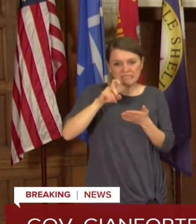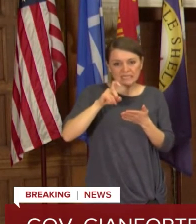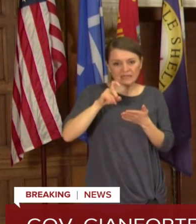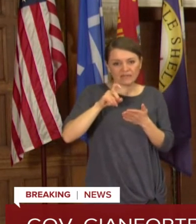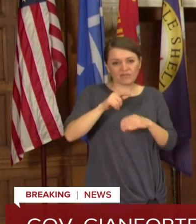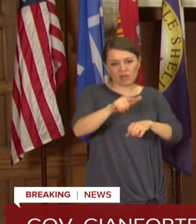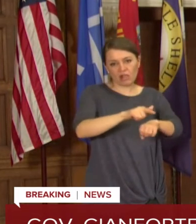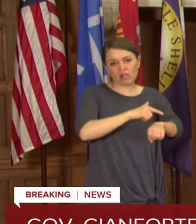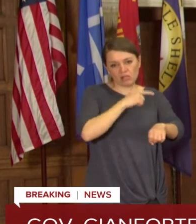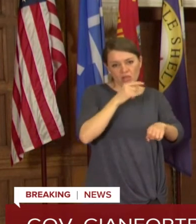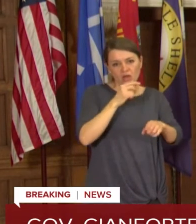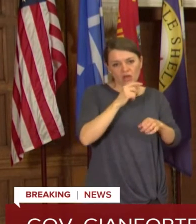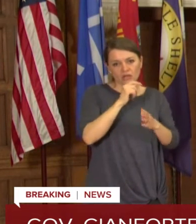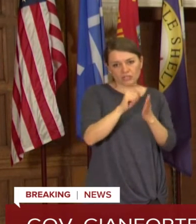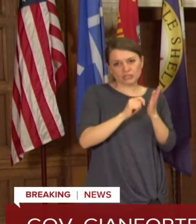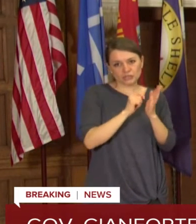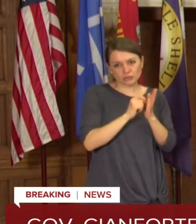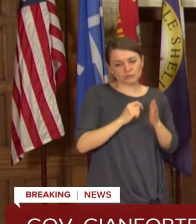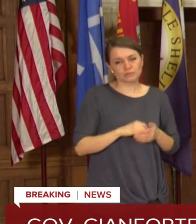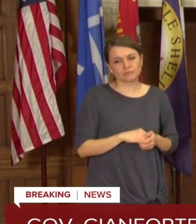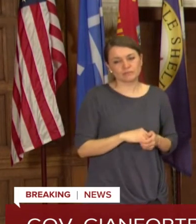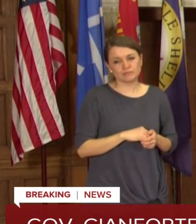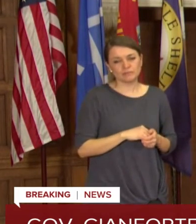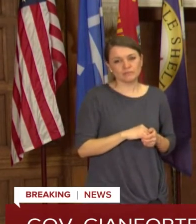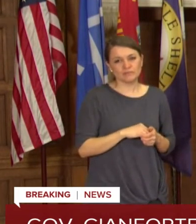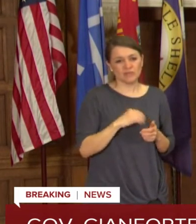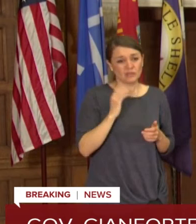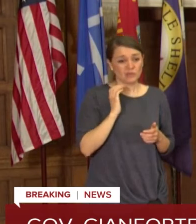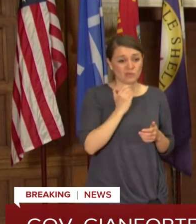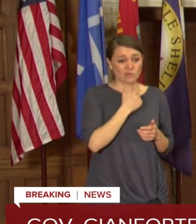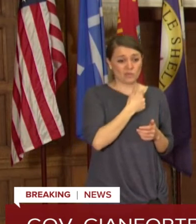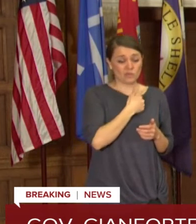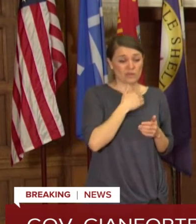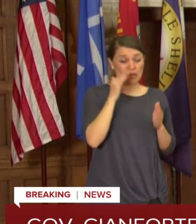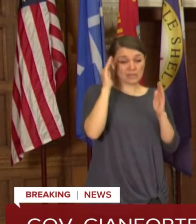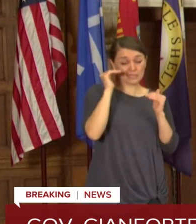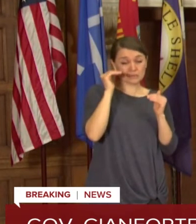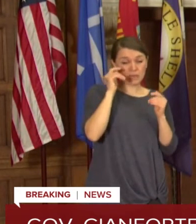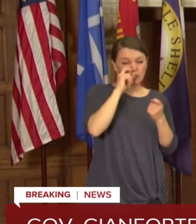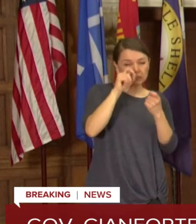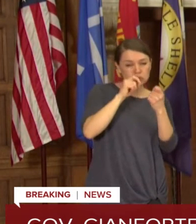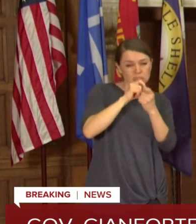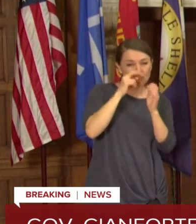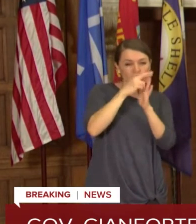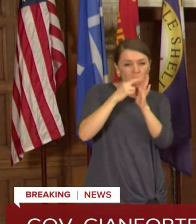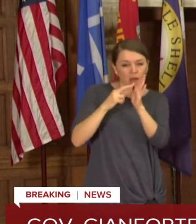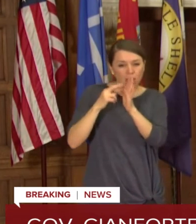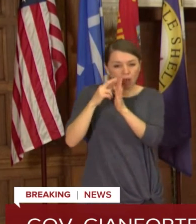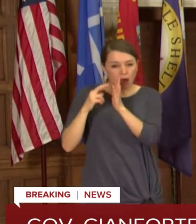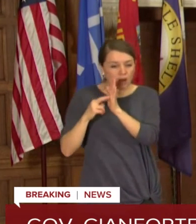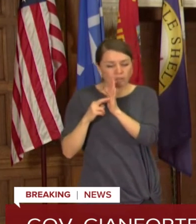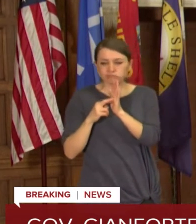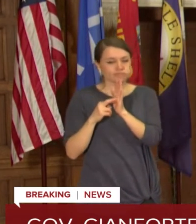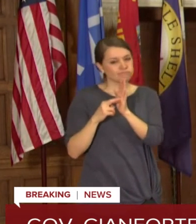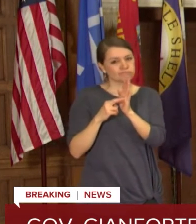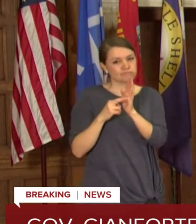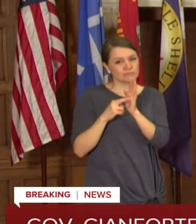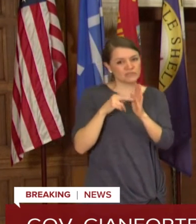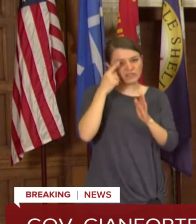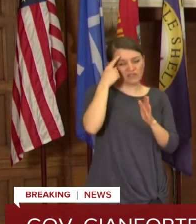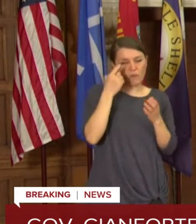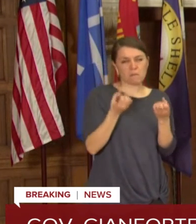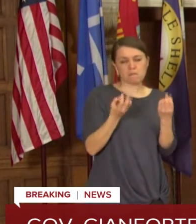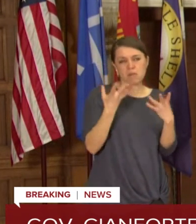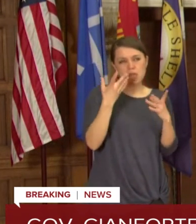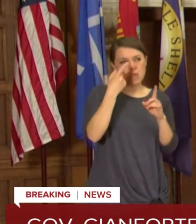law just passed the U.S. Congress this week. We don't expect specific rules out of the administration for